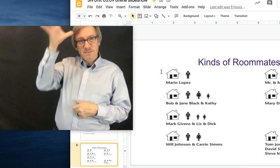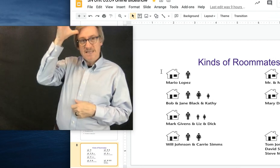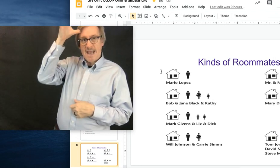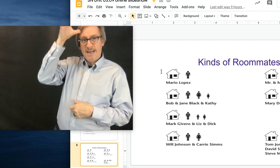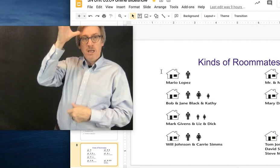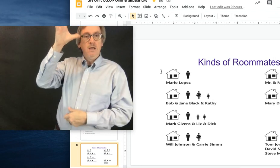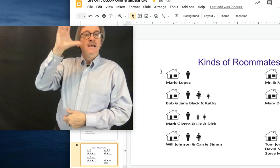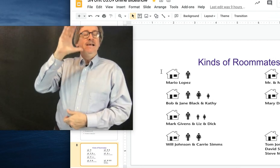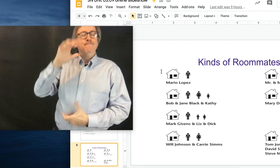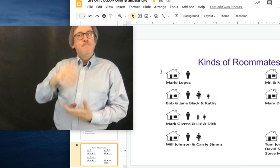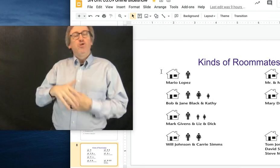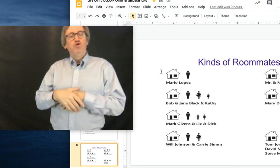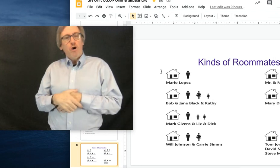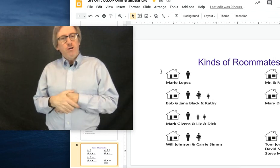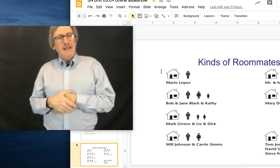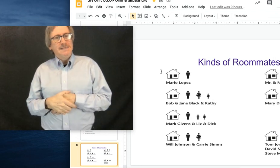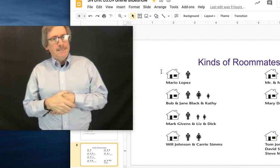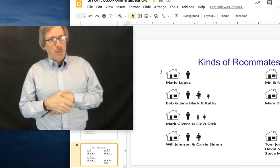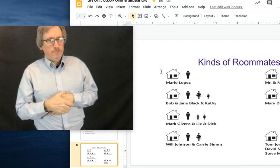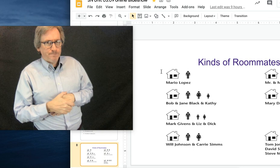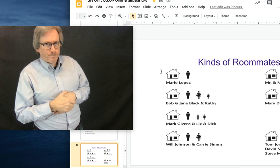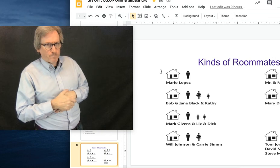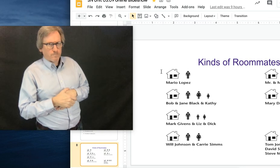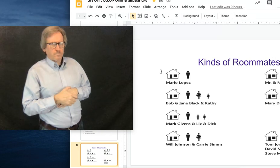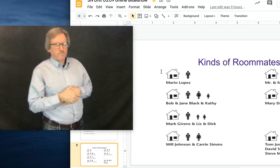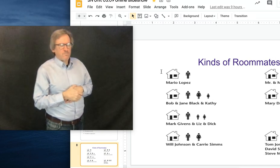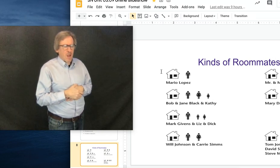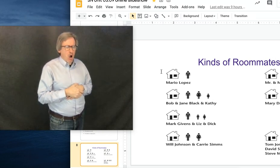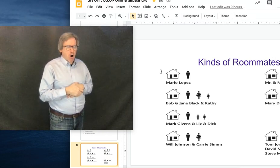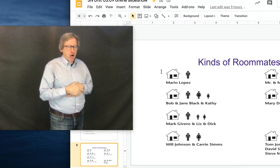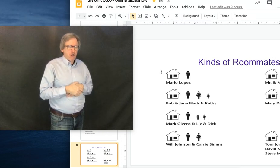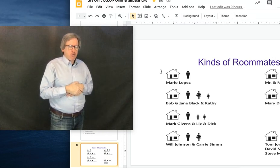Mom, dad. Daughter and son